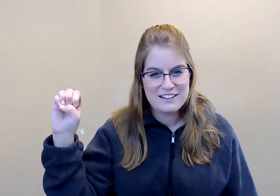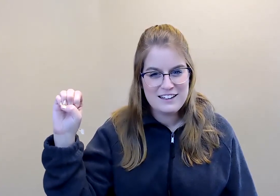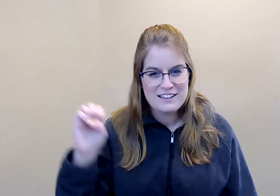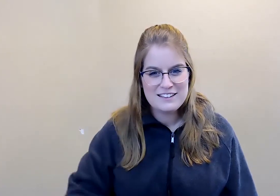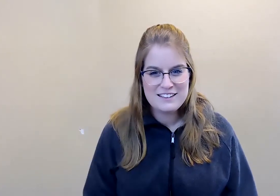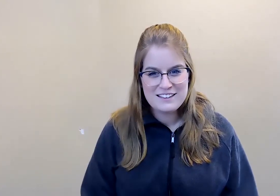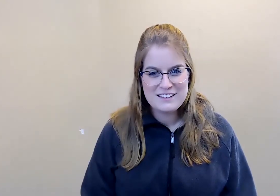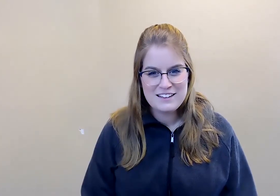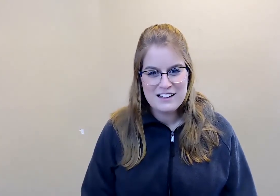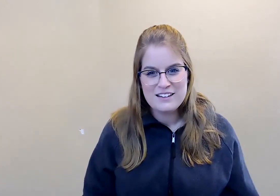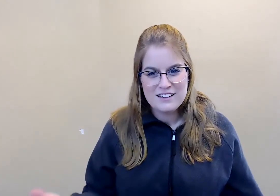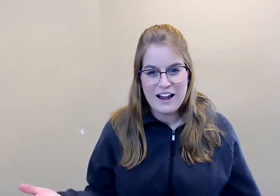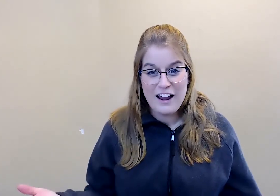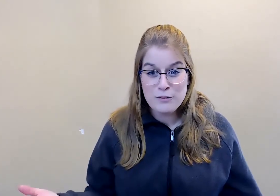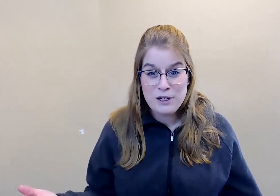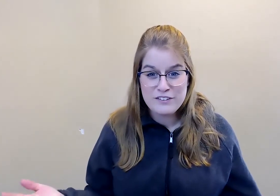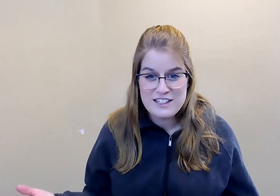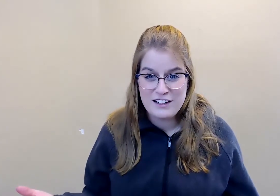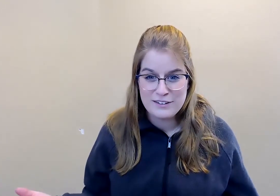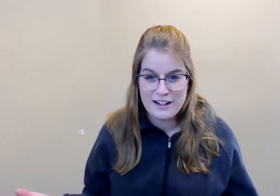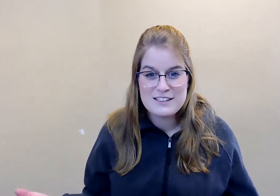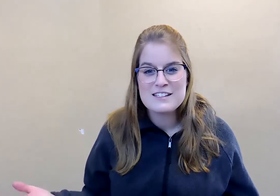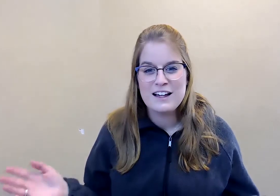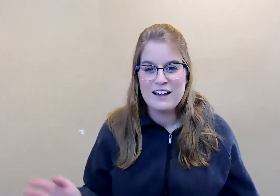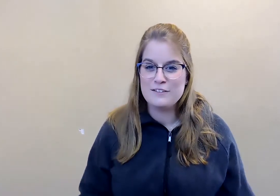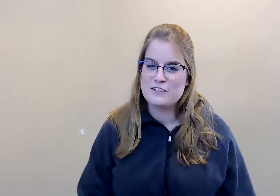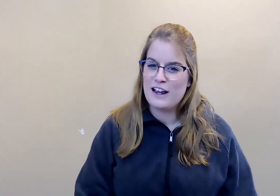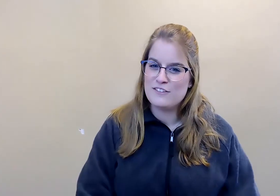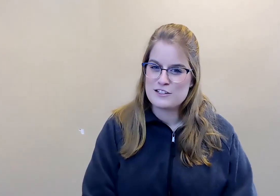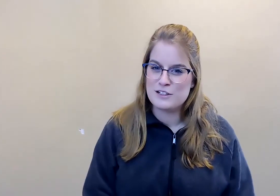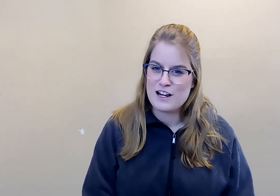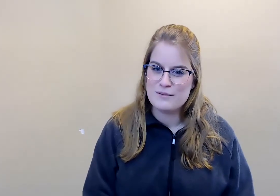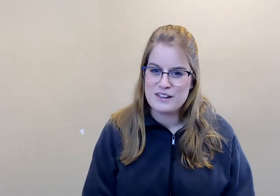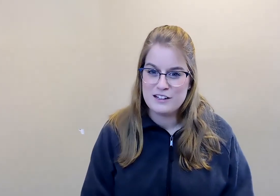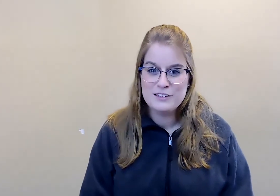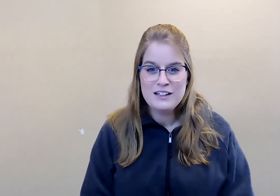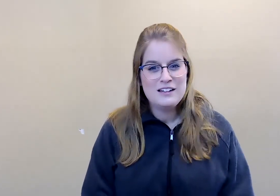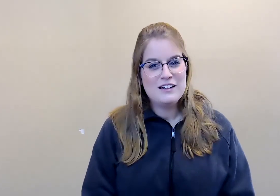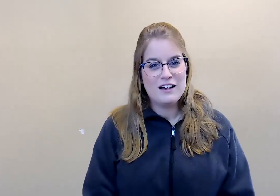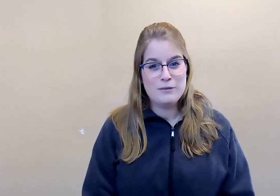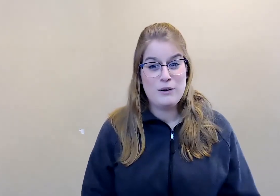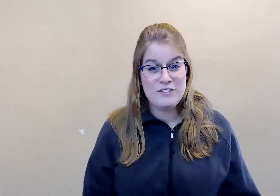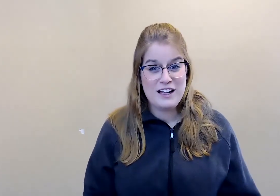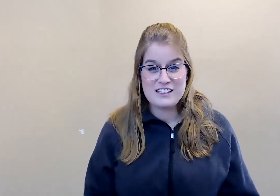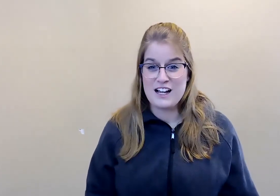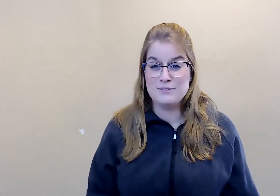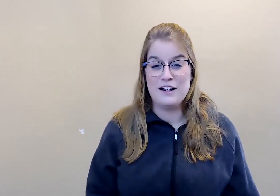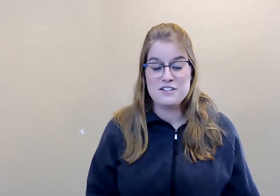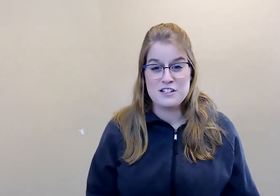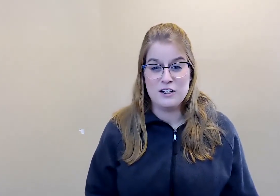Natalie. I hope you had fun today, friends. It was great having story time with you. We don't have a lot of time left, so